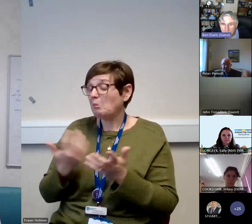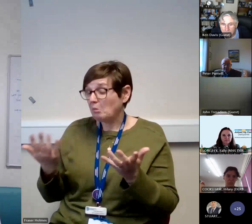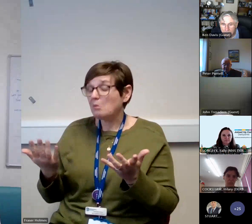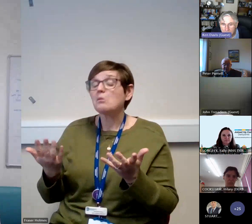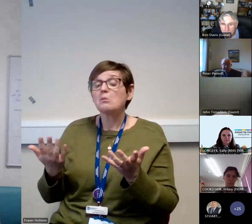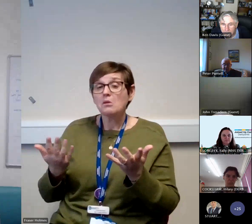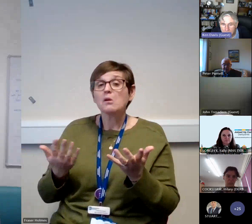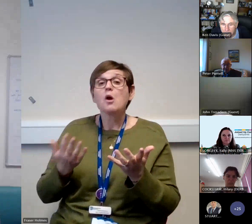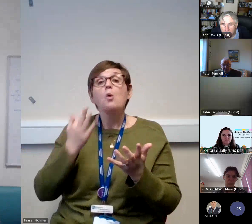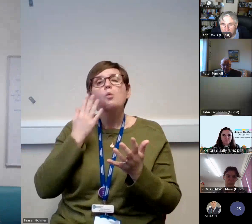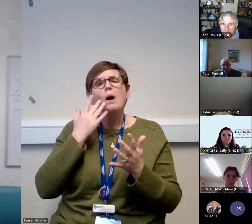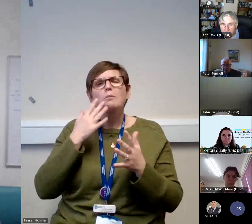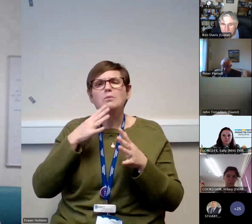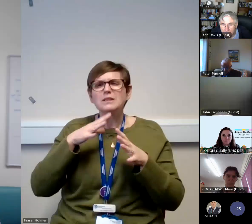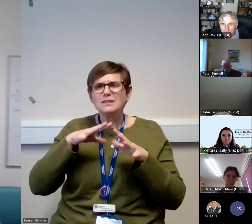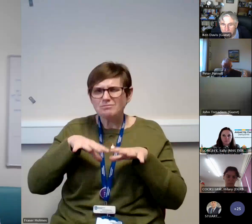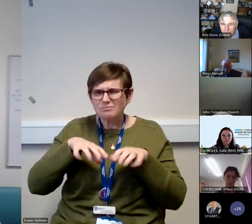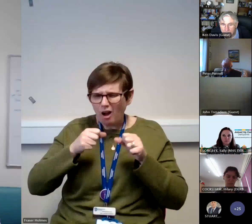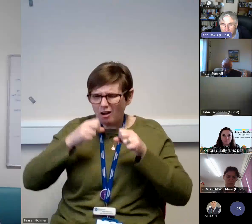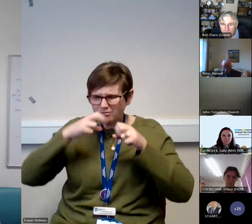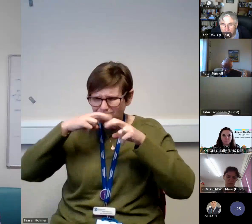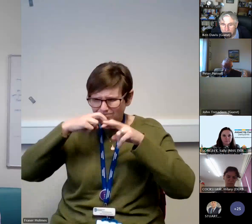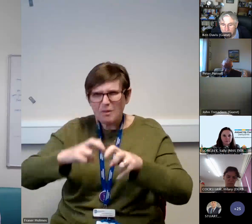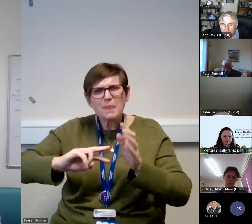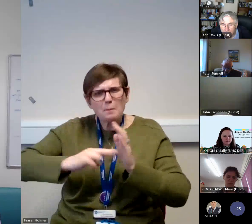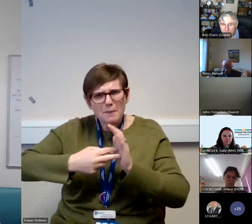working on the plan, we used